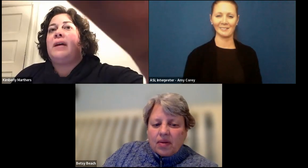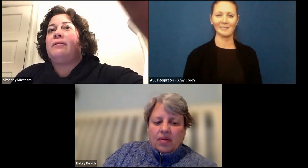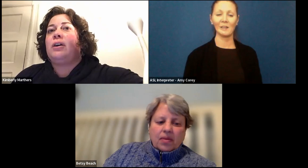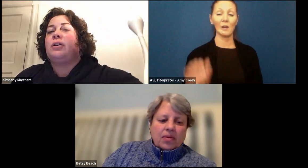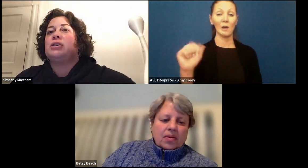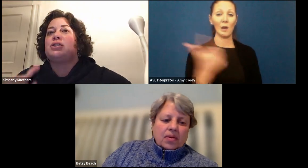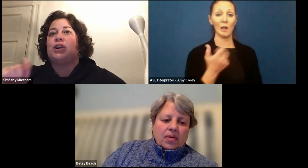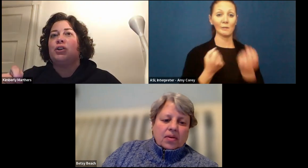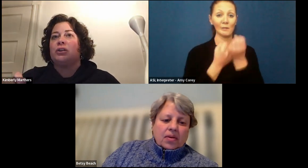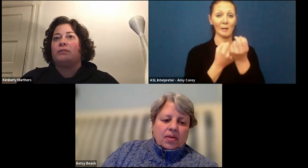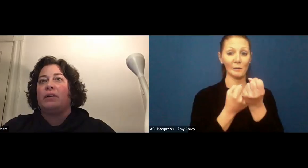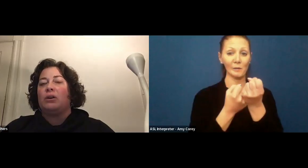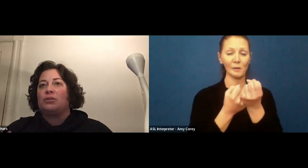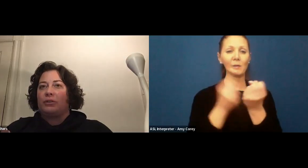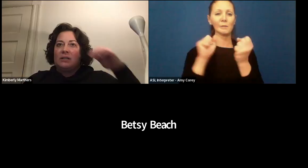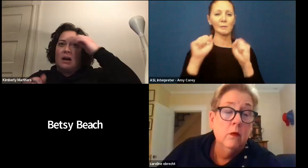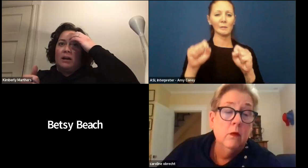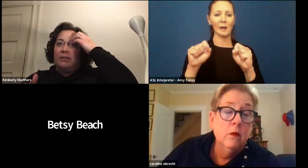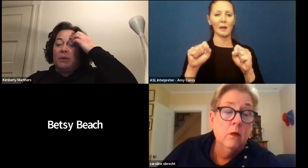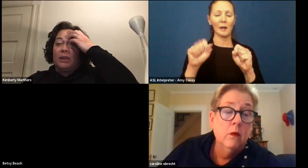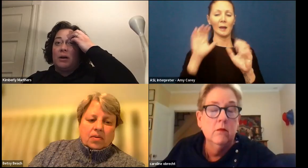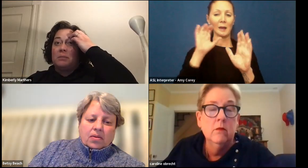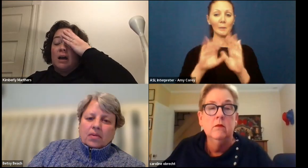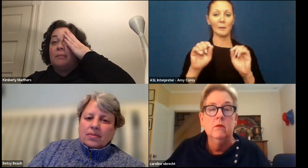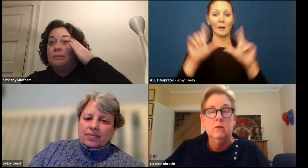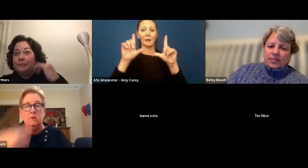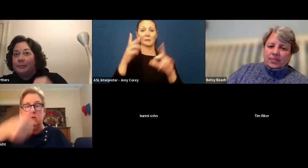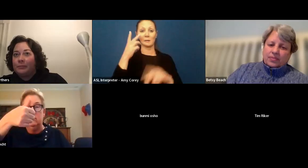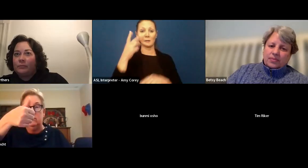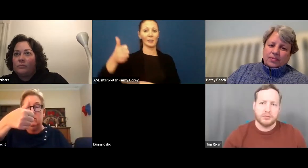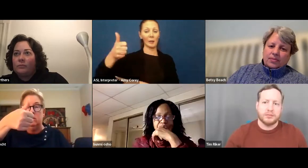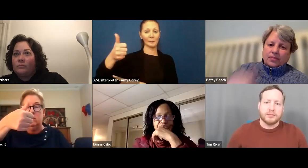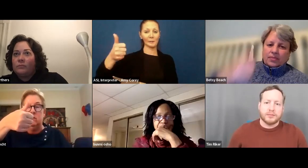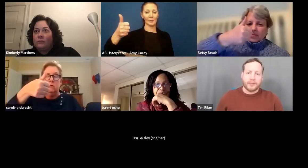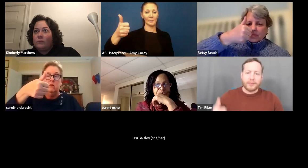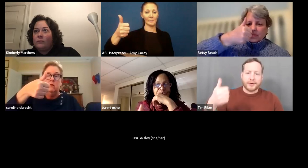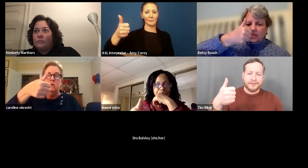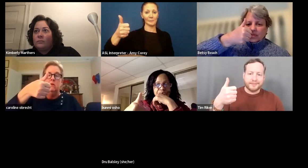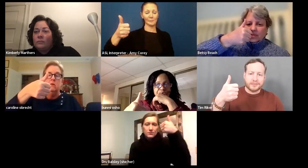all in favor, you can just turn your video screens on, give me a thumbs up.